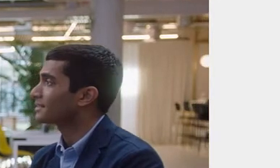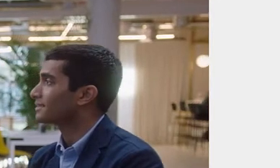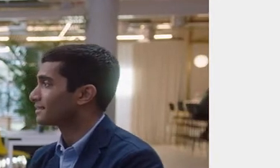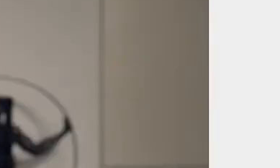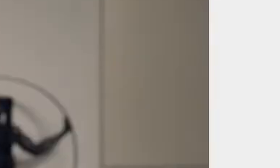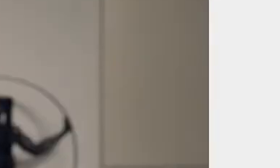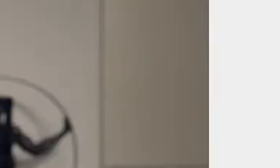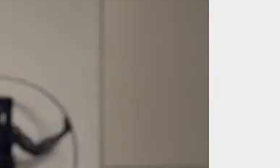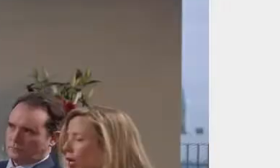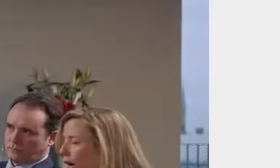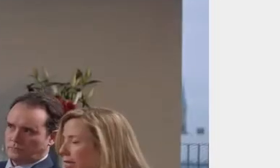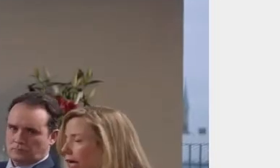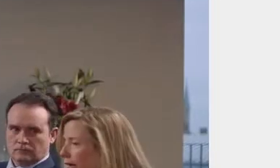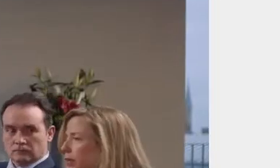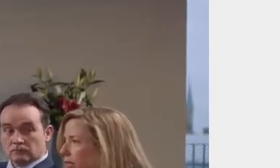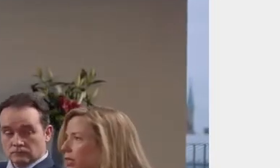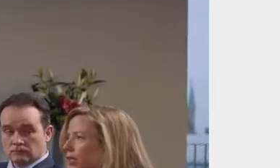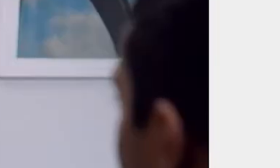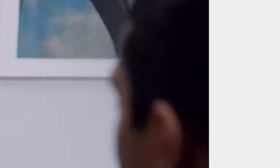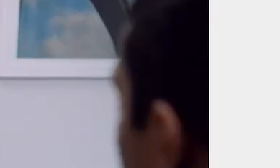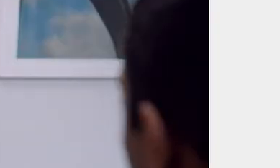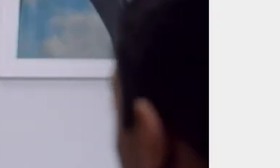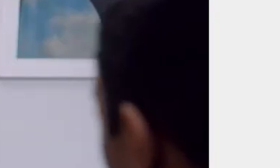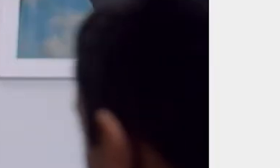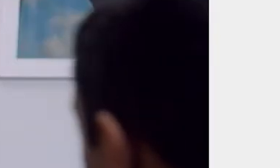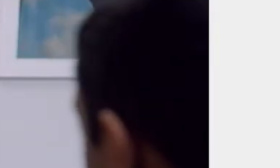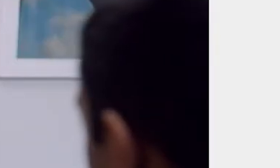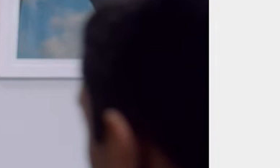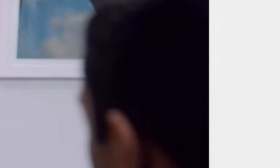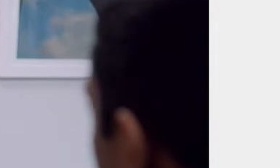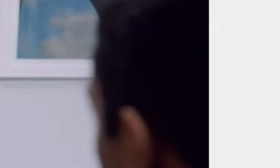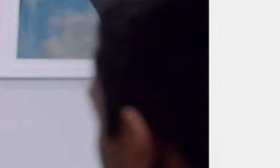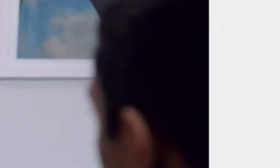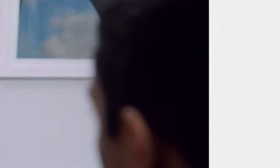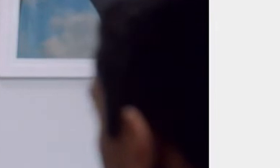personally. 2020? Ice caps. 2021? Mindfulness.